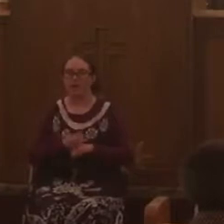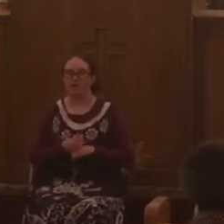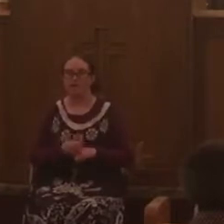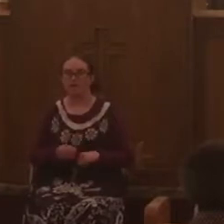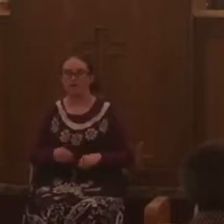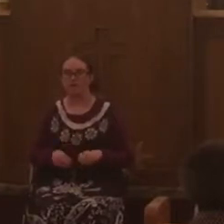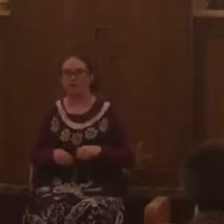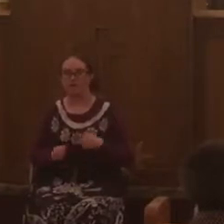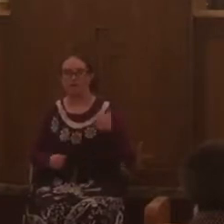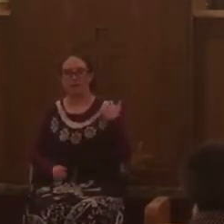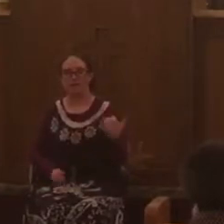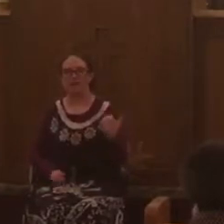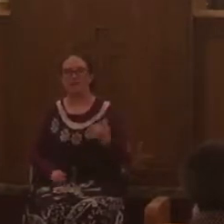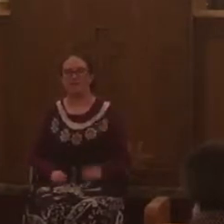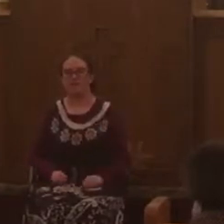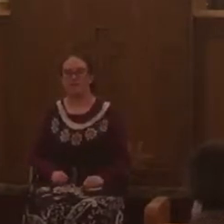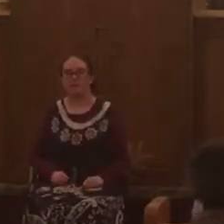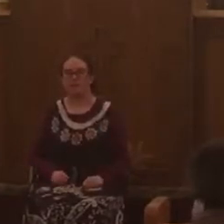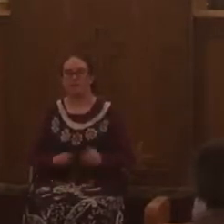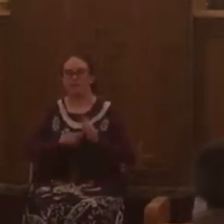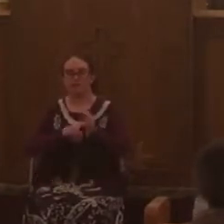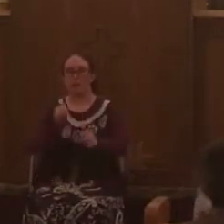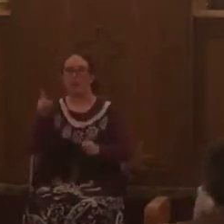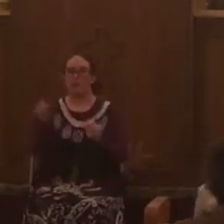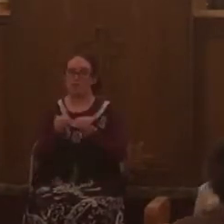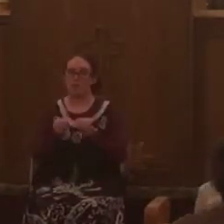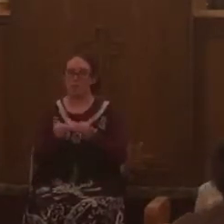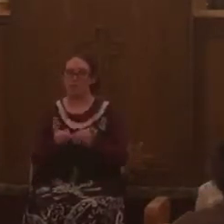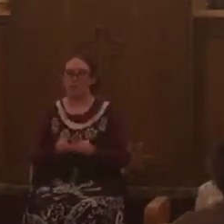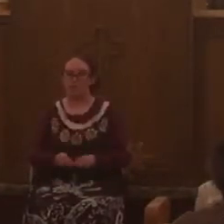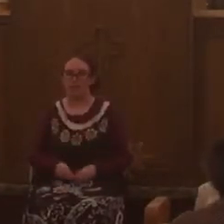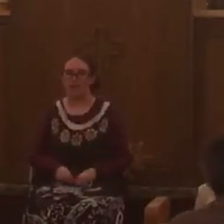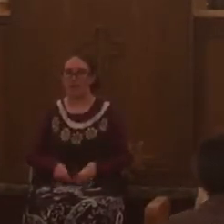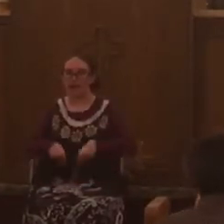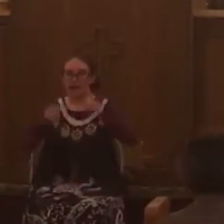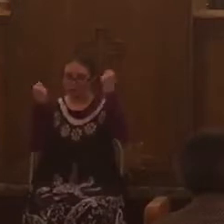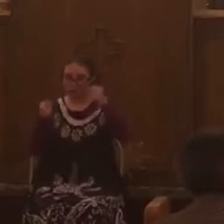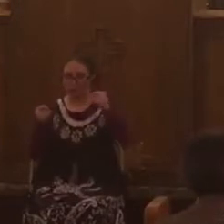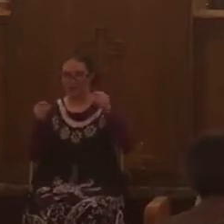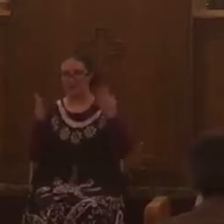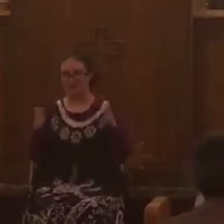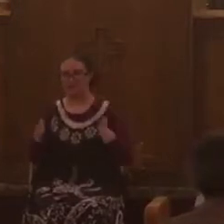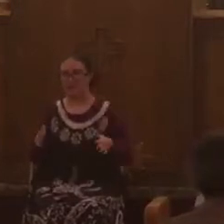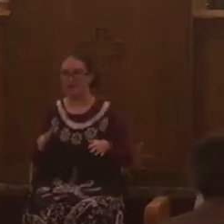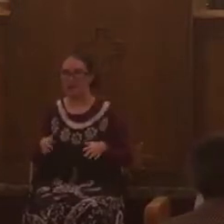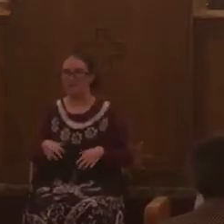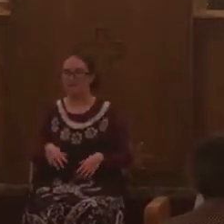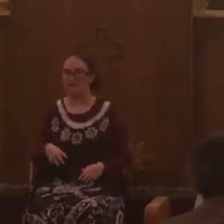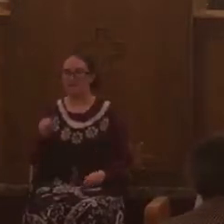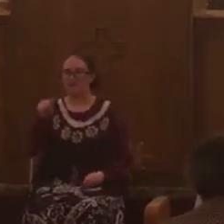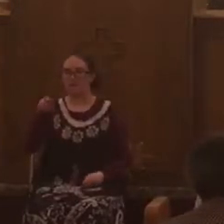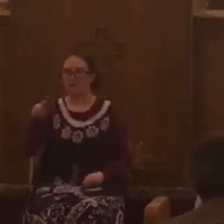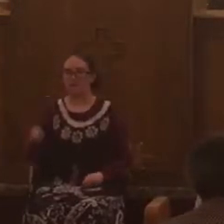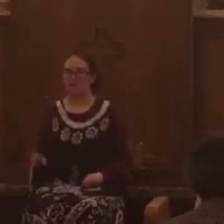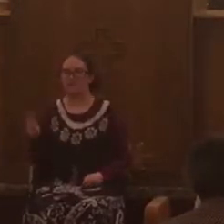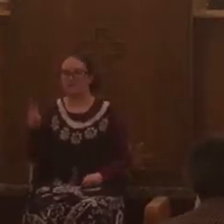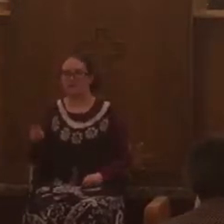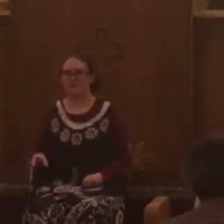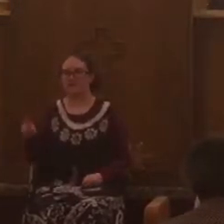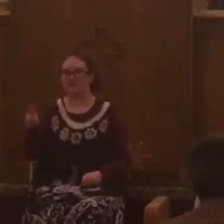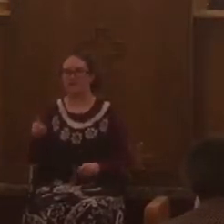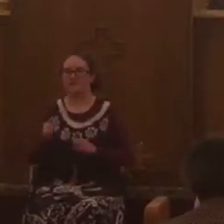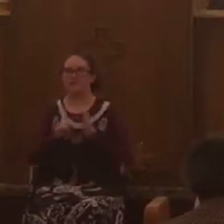So submission plays a big part. Come on. I know it sounds like I'm scatterbarreling tonight, but I'm telling you how to win souls. You've got to